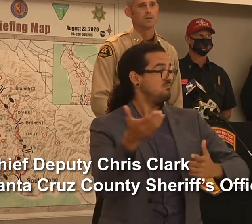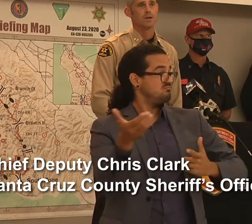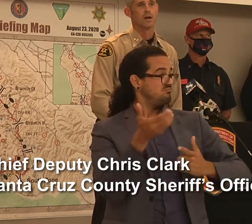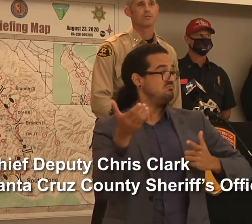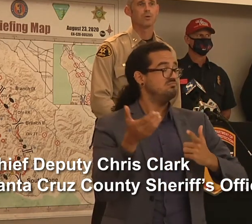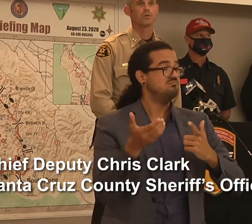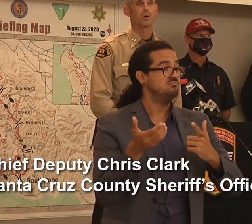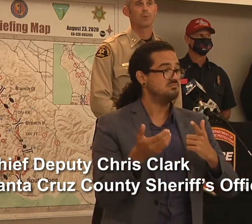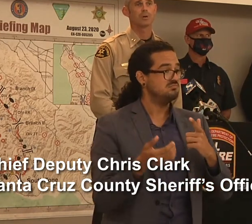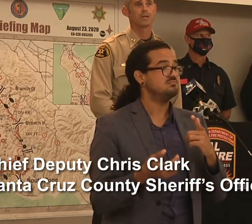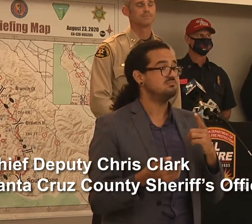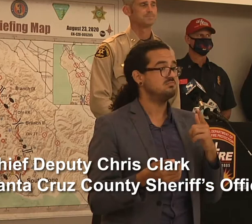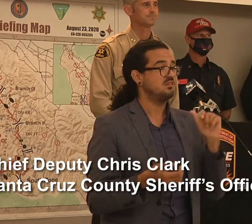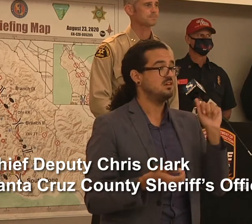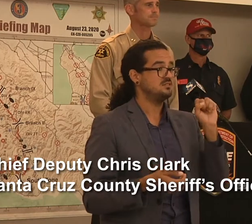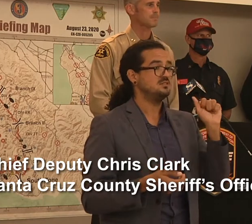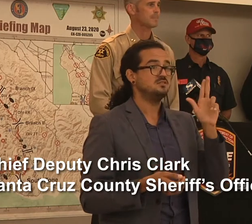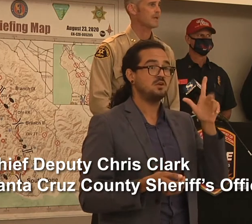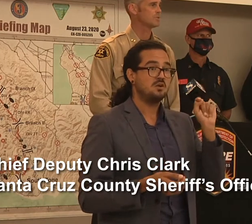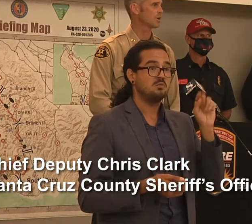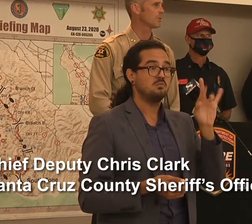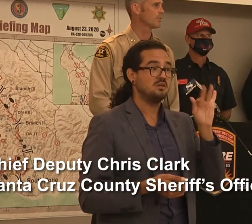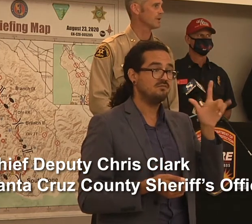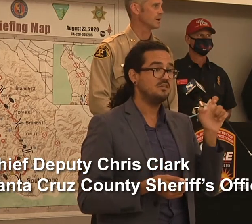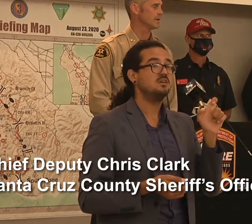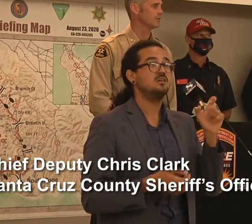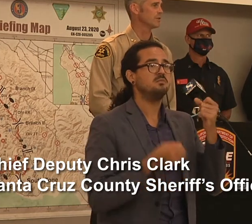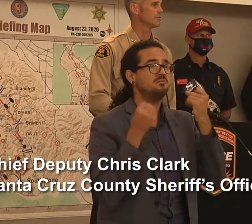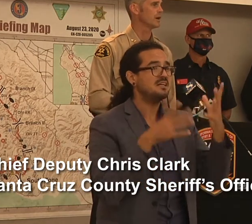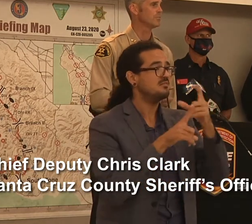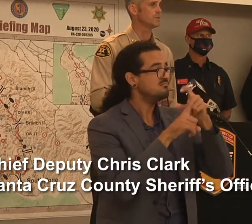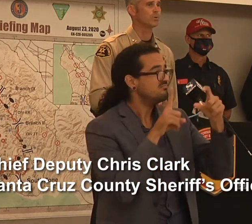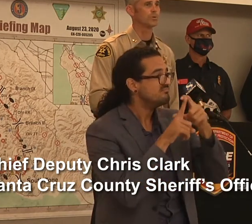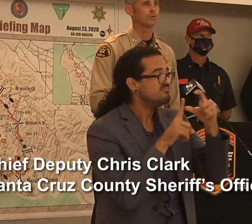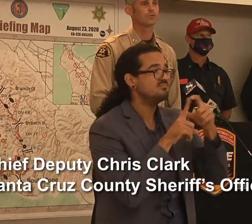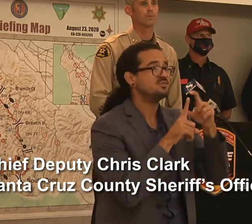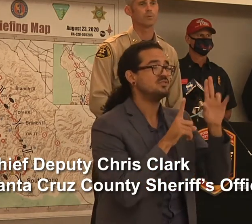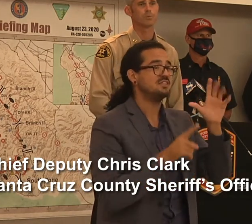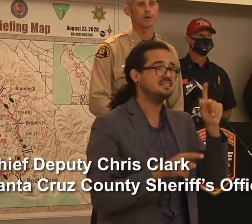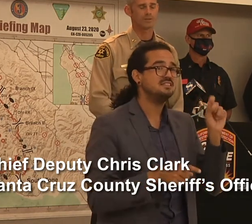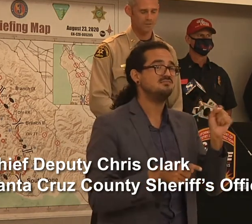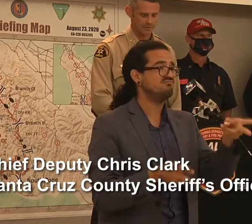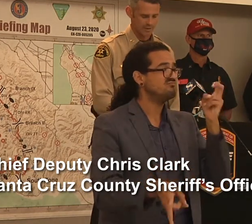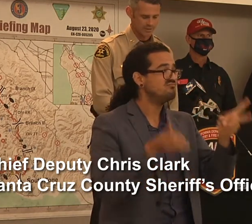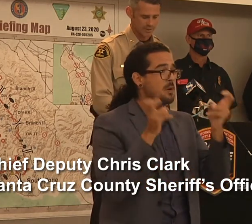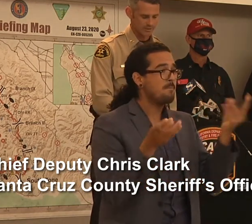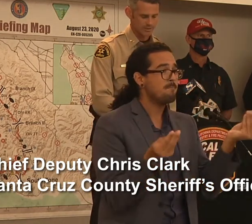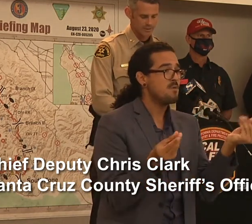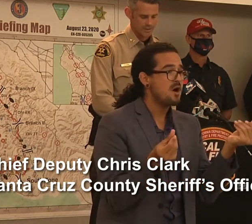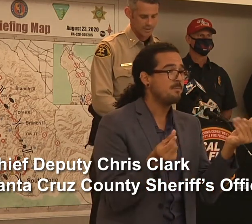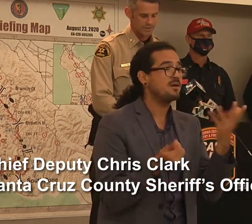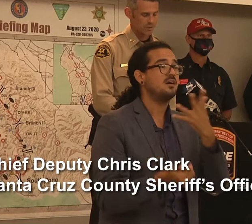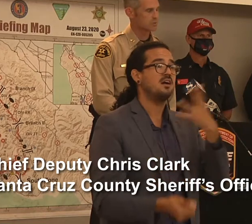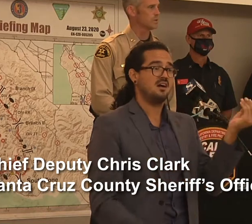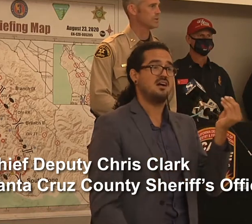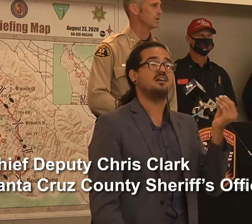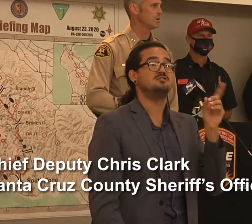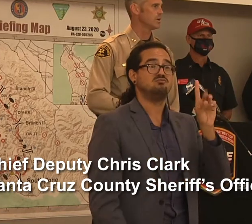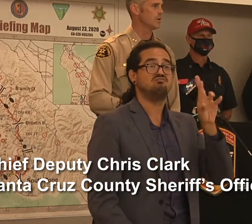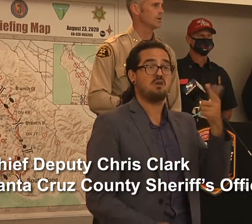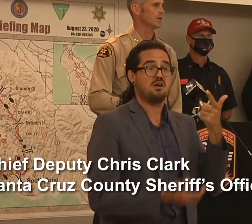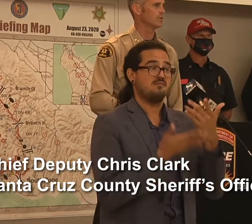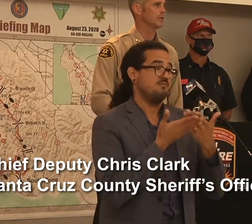magazines, stolen property, and drug paraphernalia. So those five people were arrested and taken to jail and charged